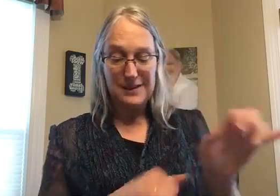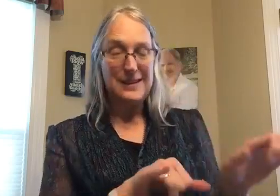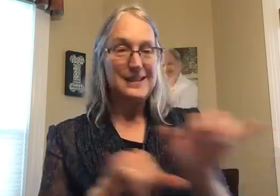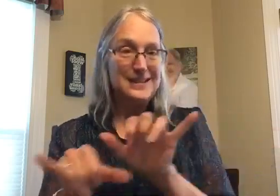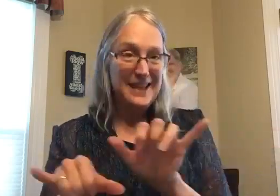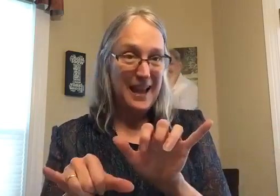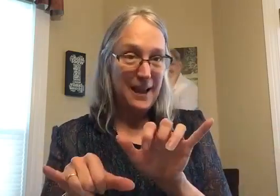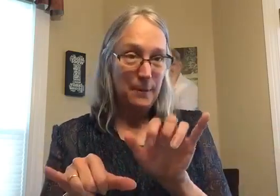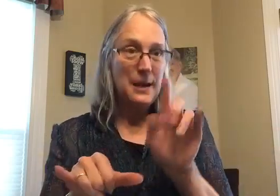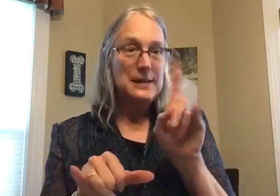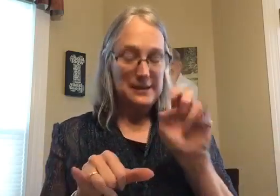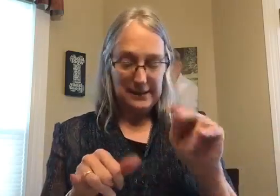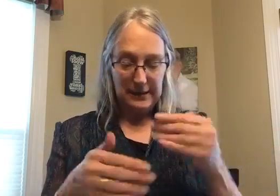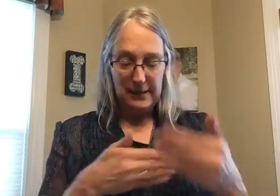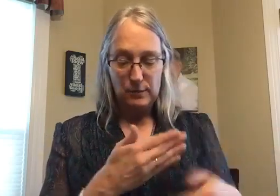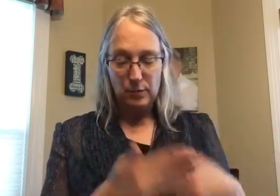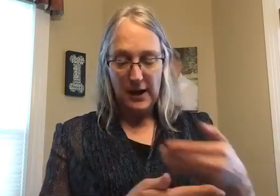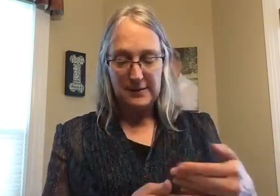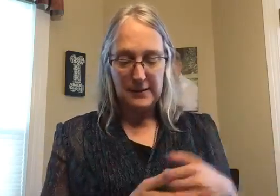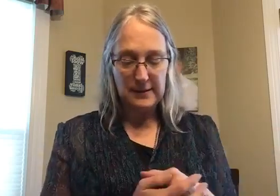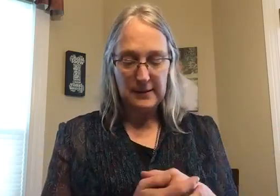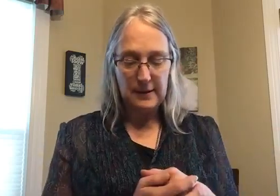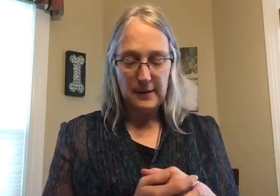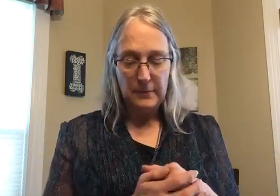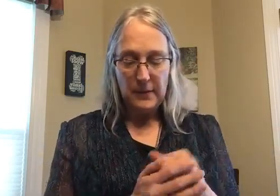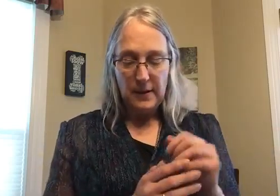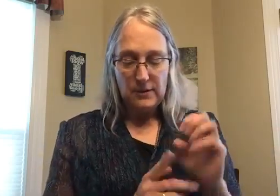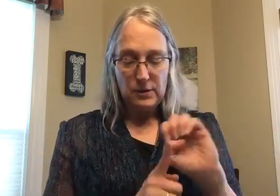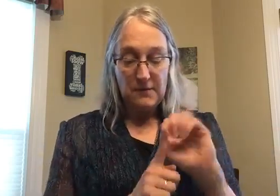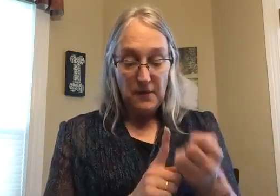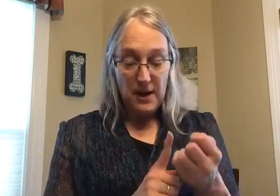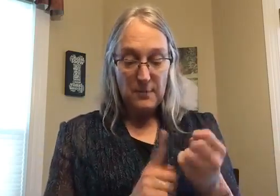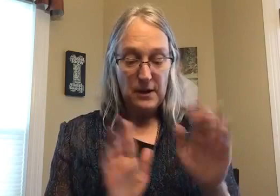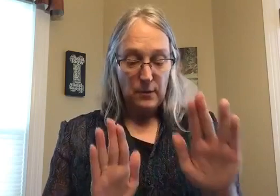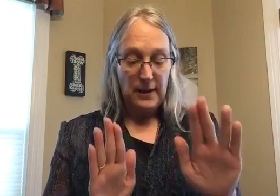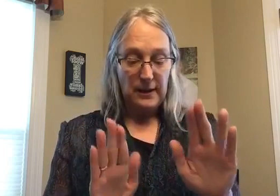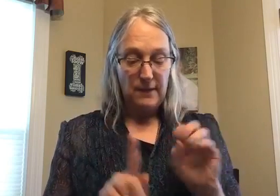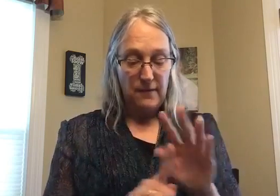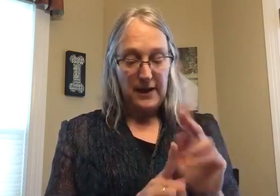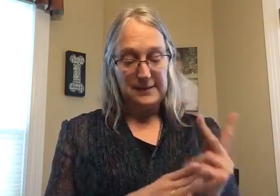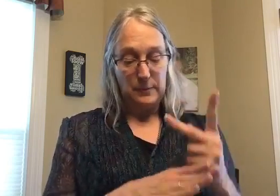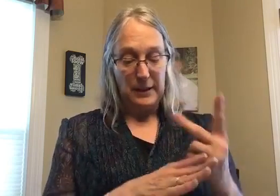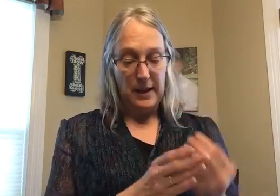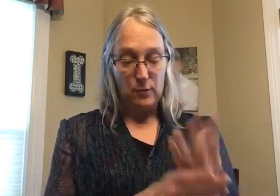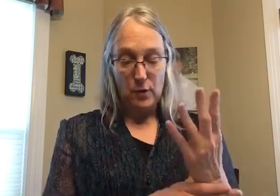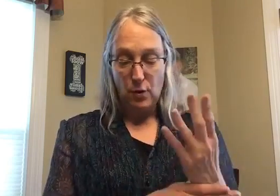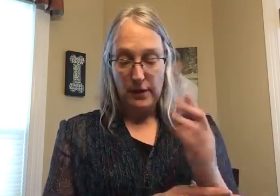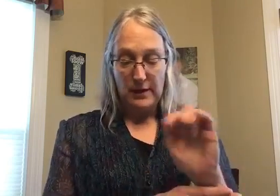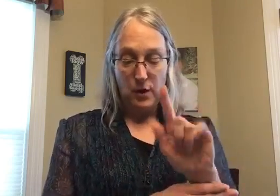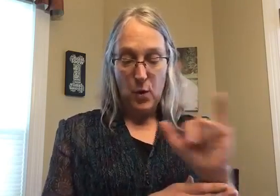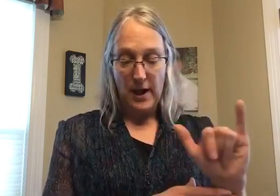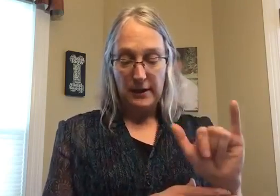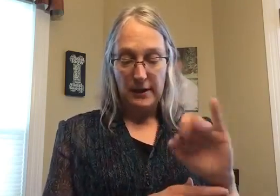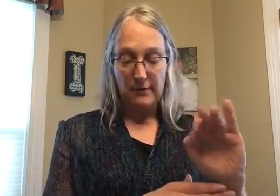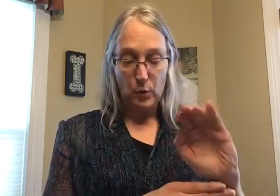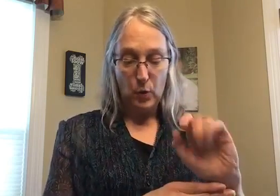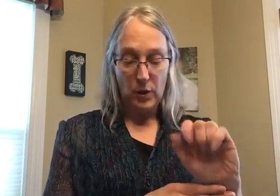that same distillation process. So the environment greatly affects the plant growth and the quality of the oil